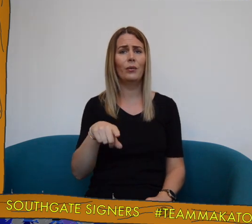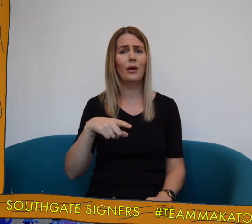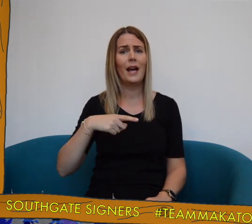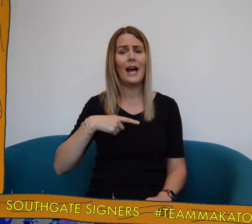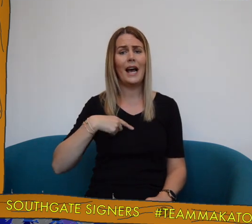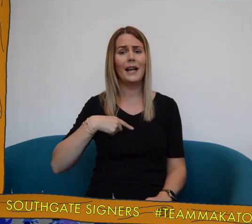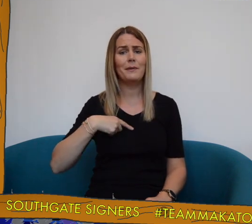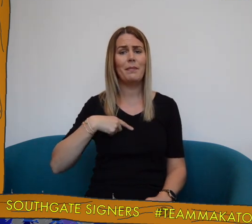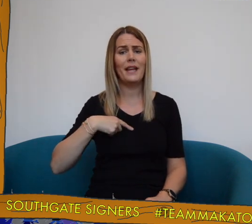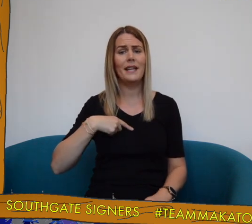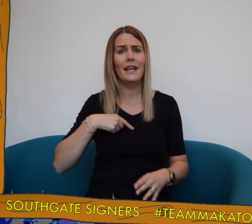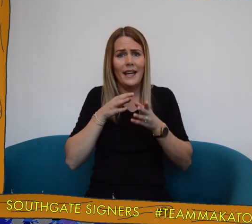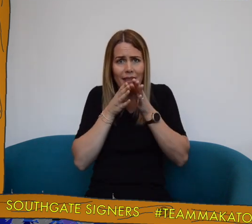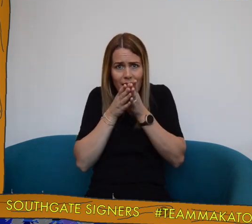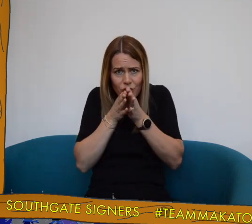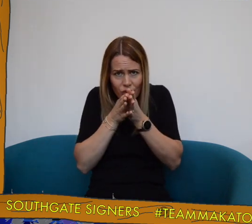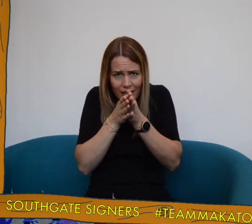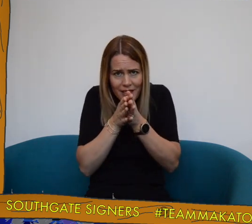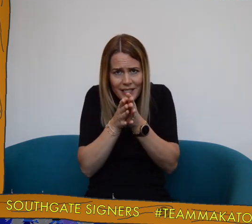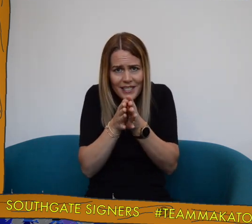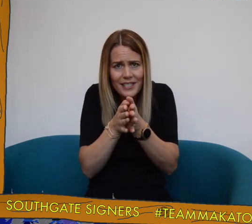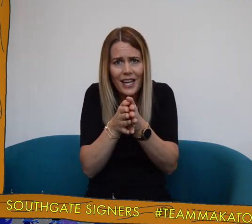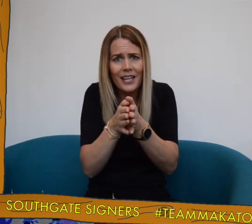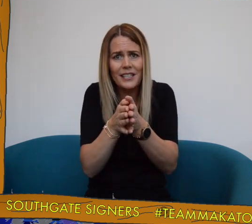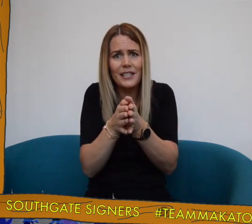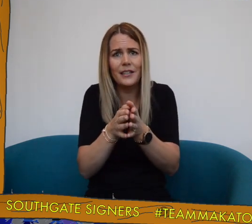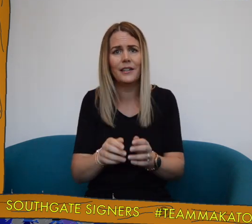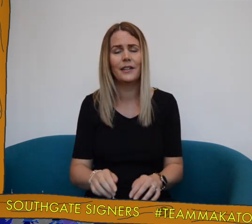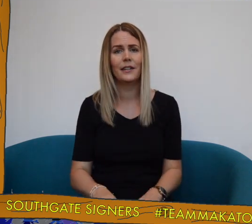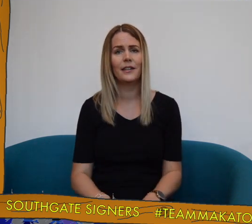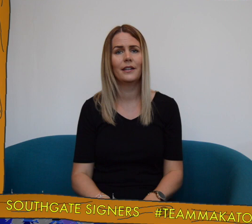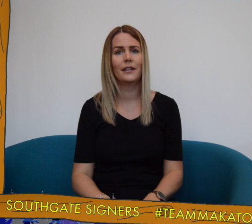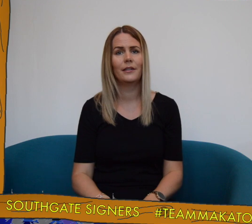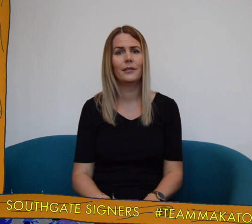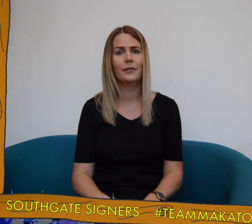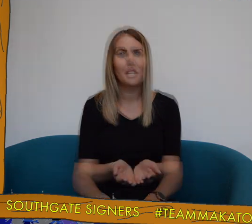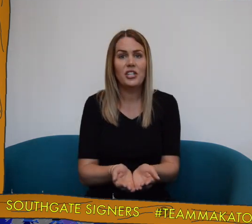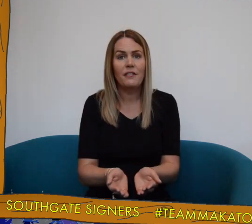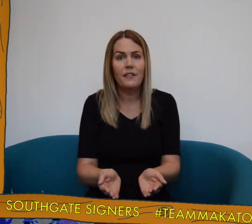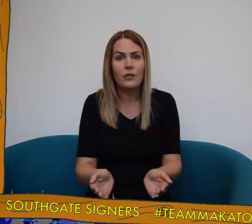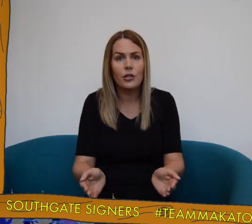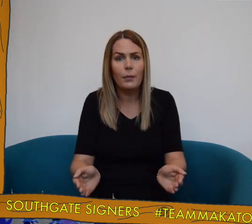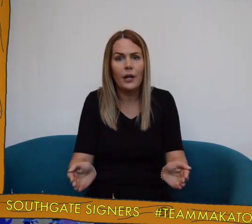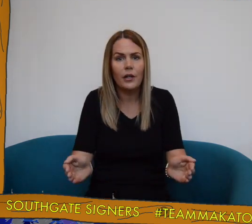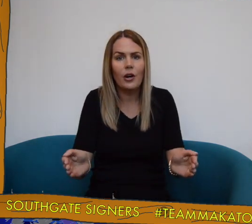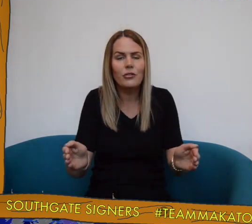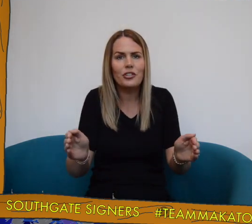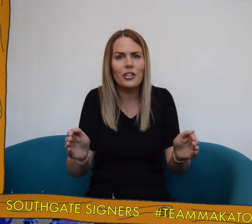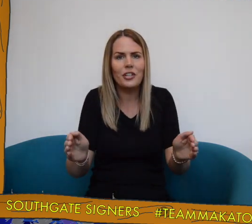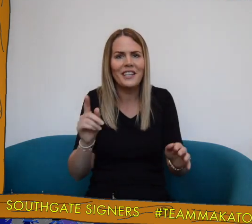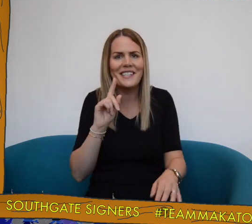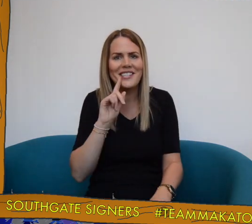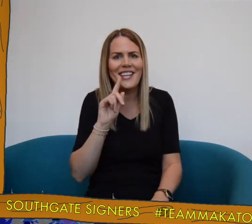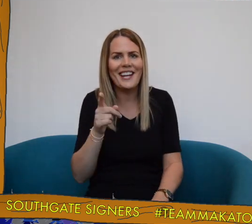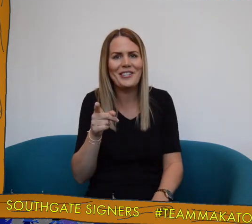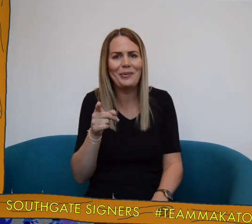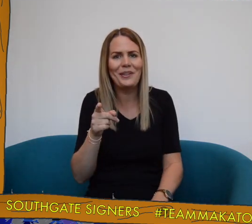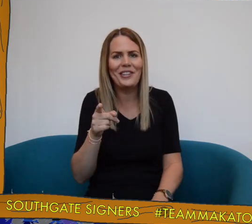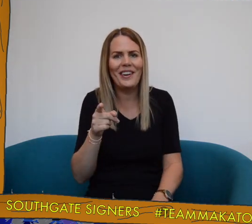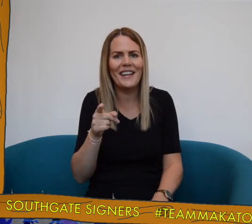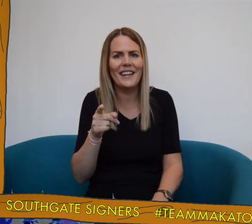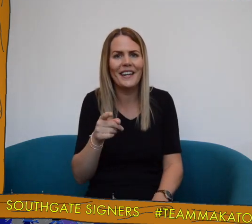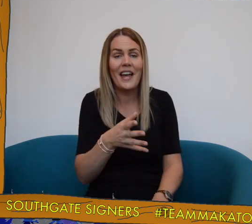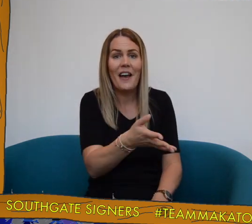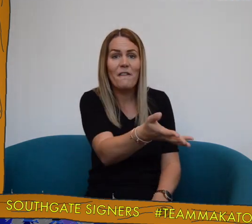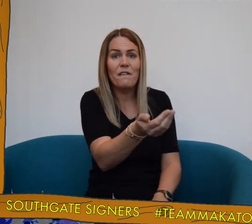you, I'd be in that dragon's inside. And she filled up her cauldron and said